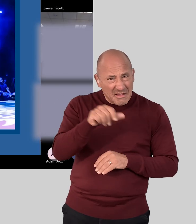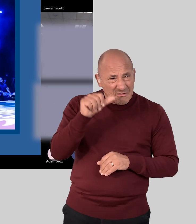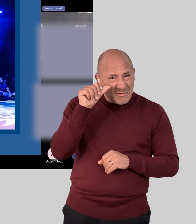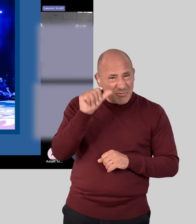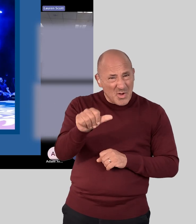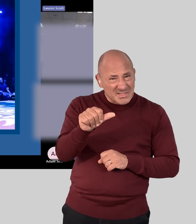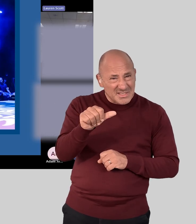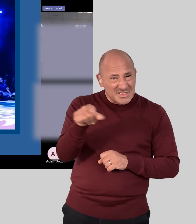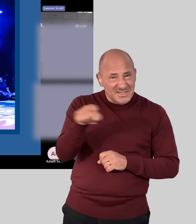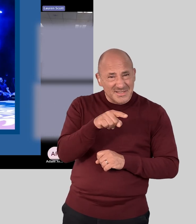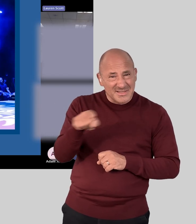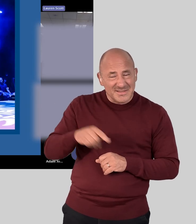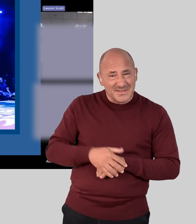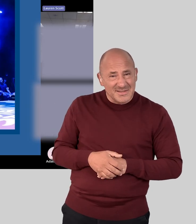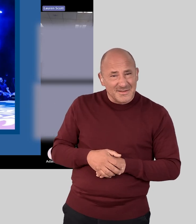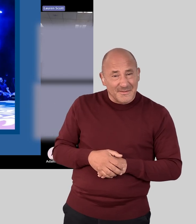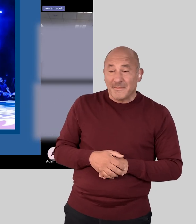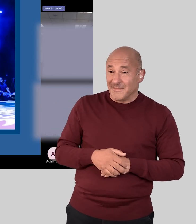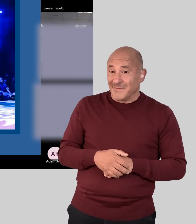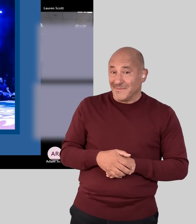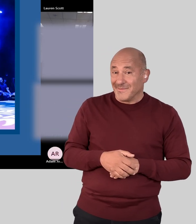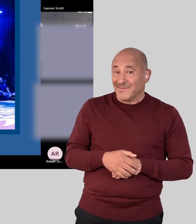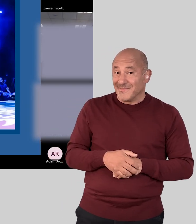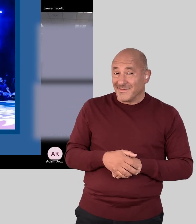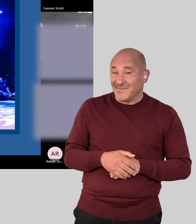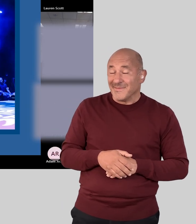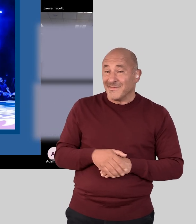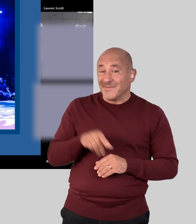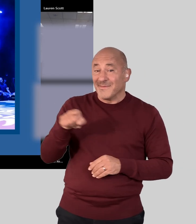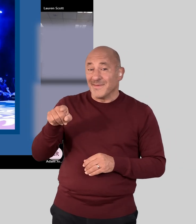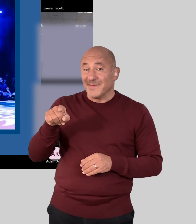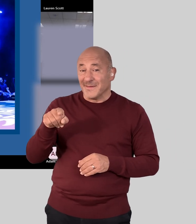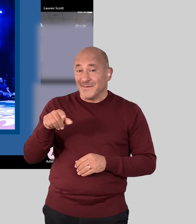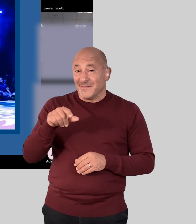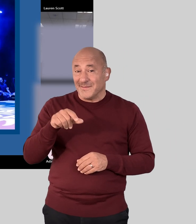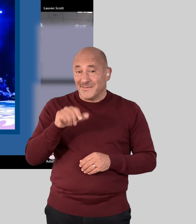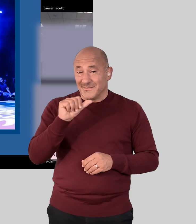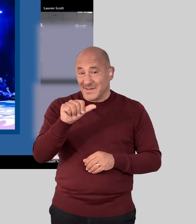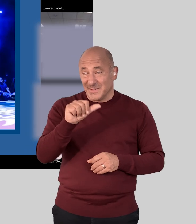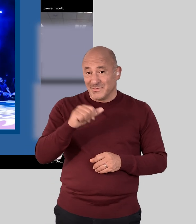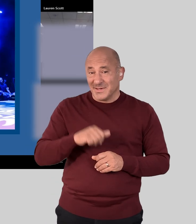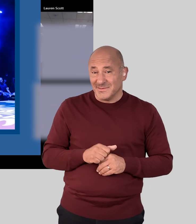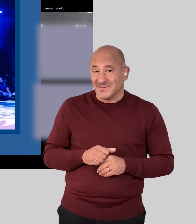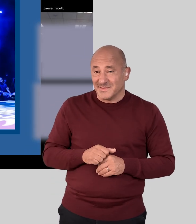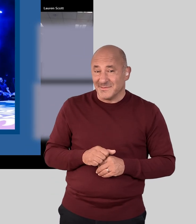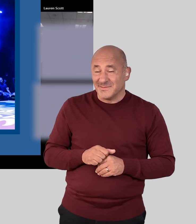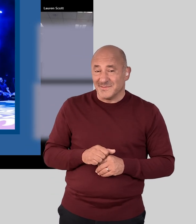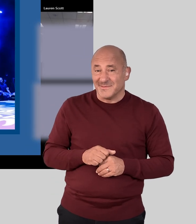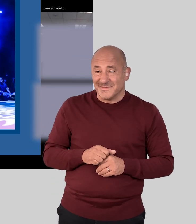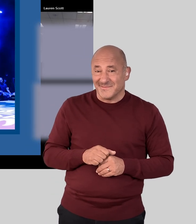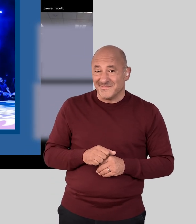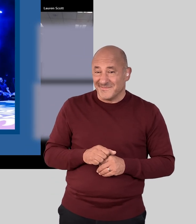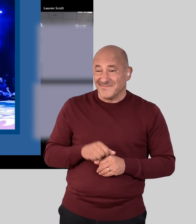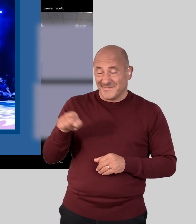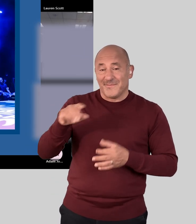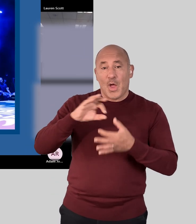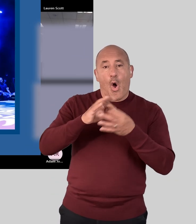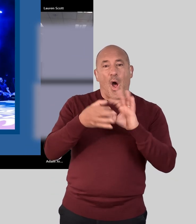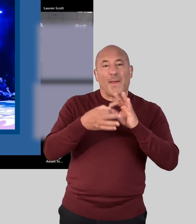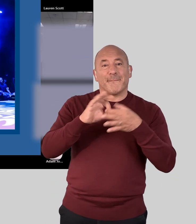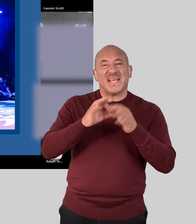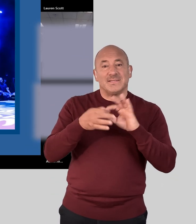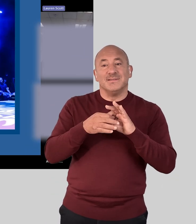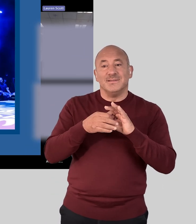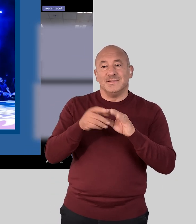mean, for me, I'm like, yeah. Is that the stuff at the Olympics? Is that related at all, or